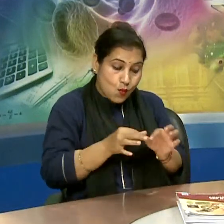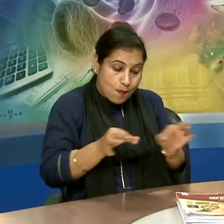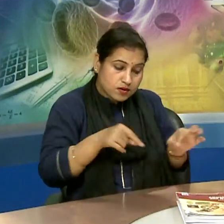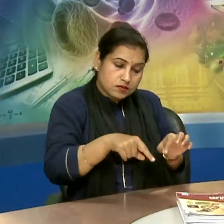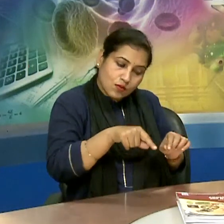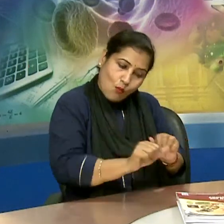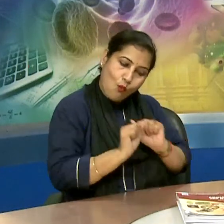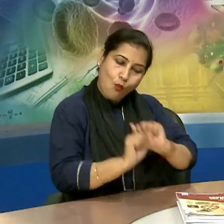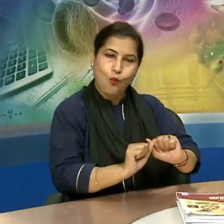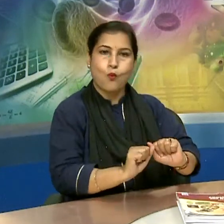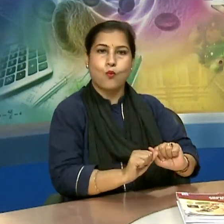measurement.